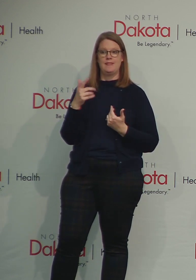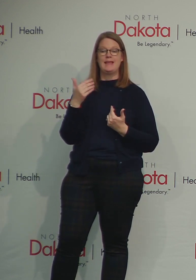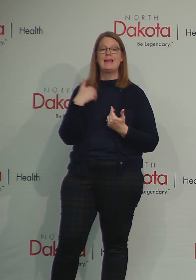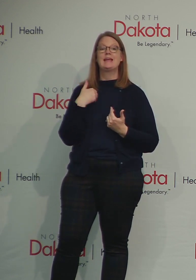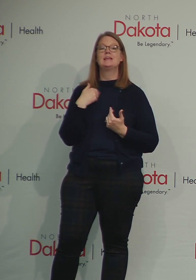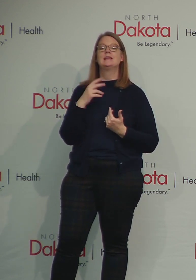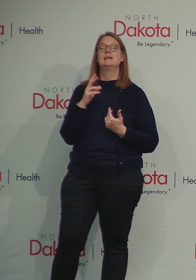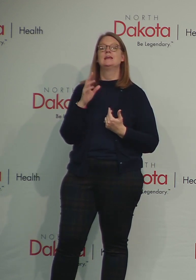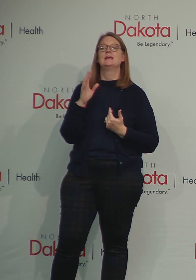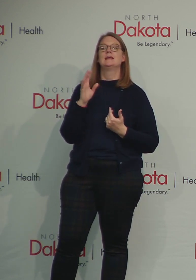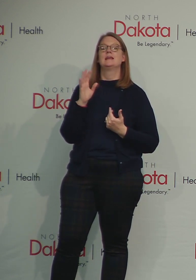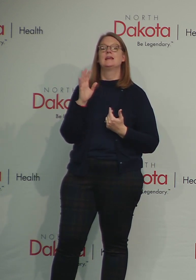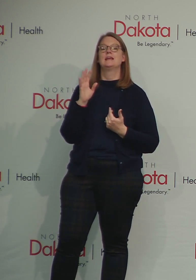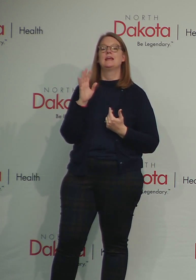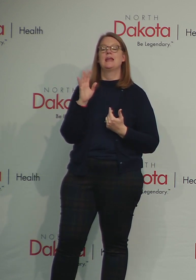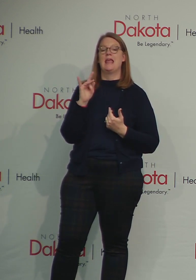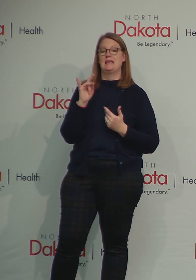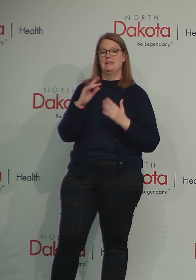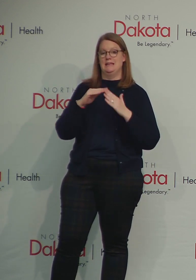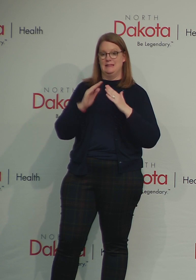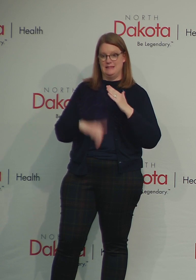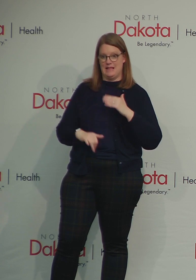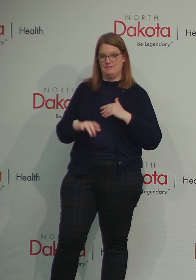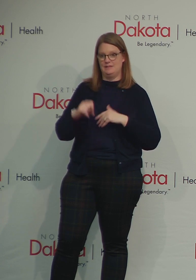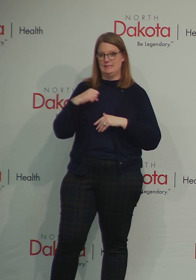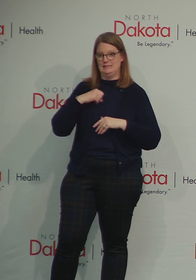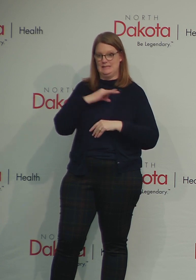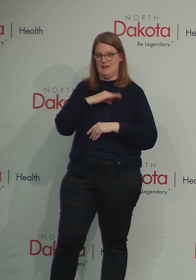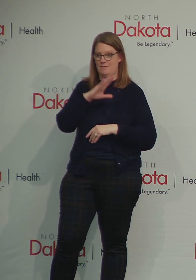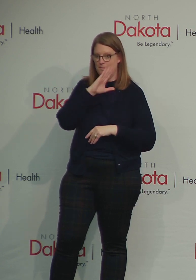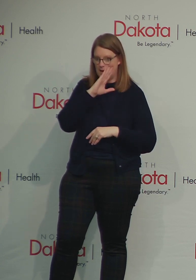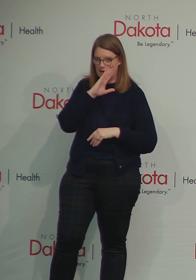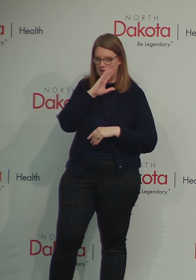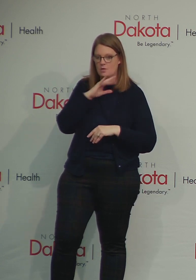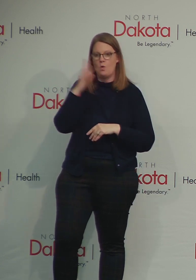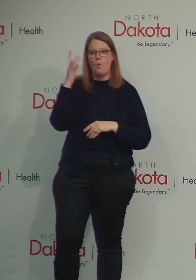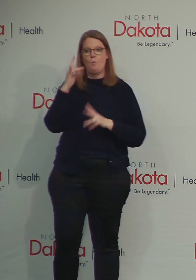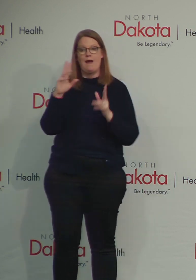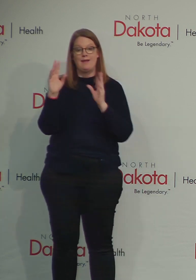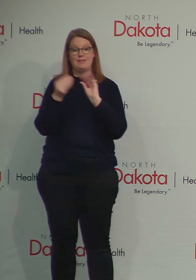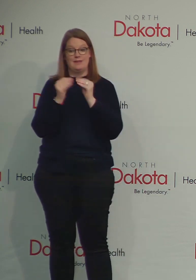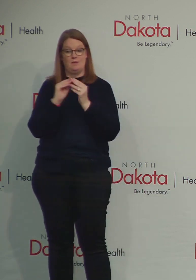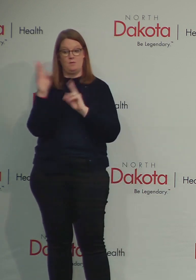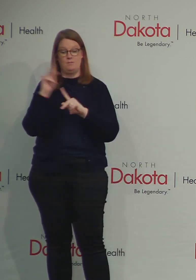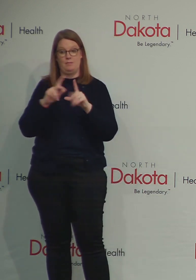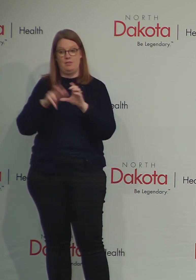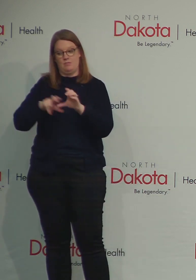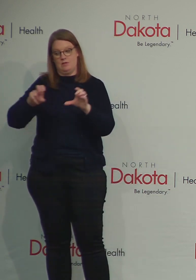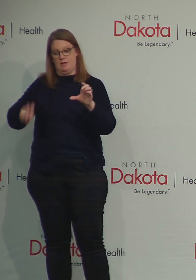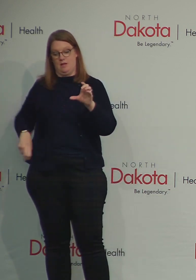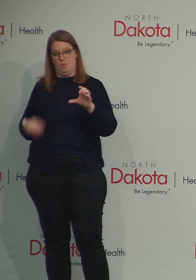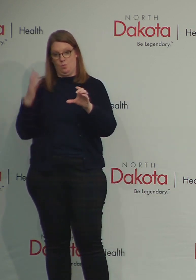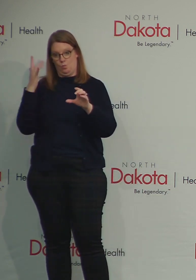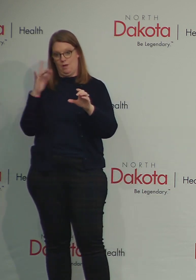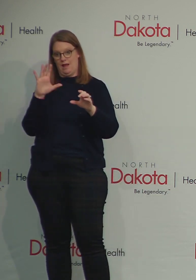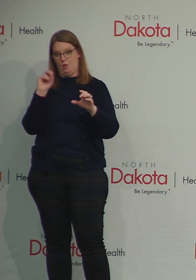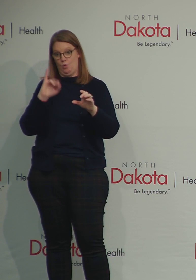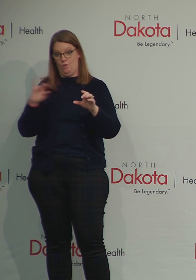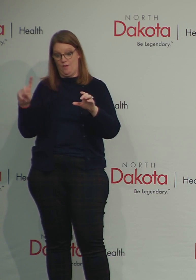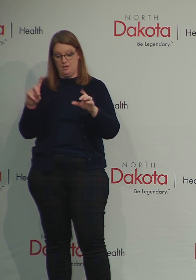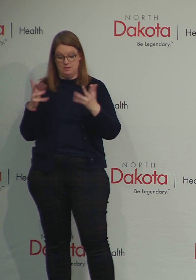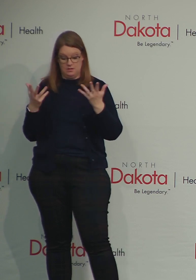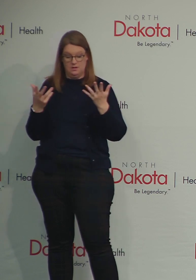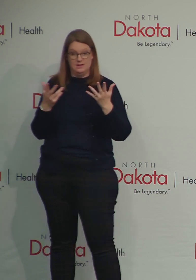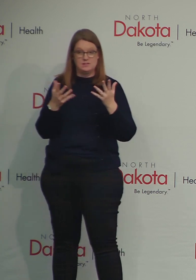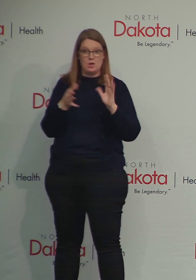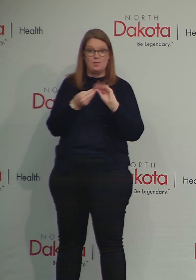had 18 fewer staffed beds that day than the day before because of the number of people that were out due to COVID. So the number of staffed beds